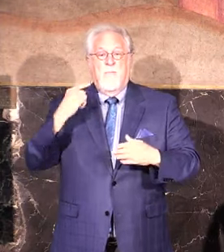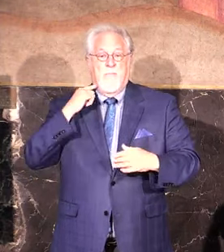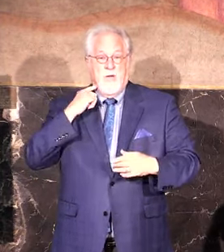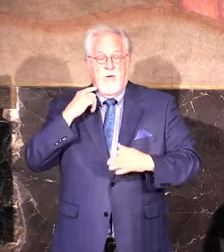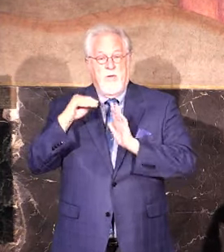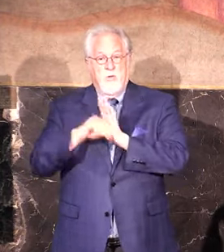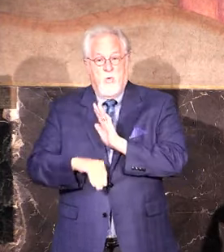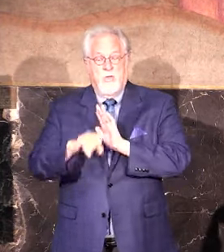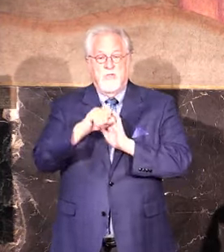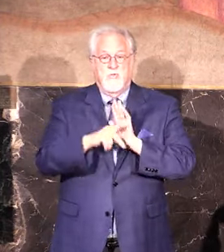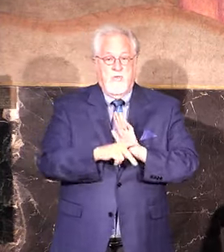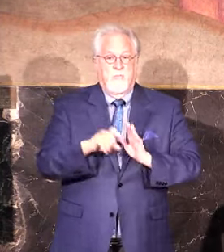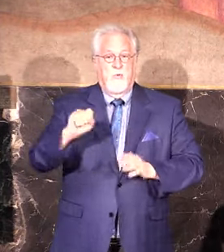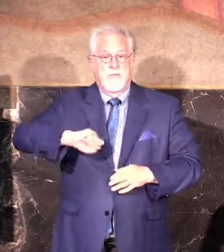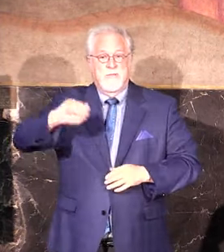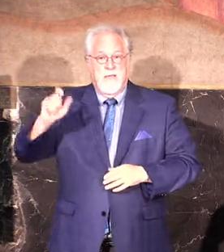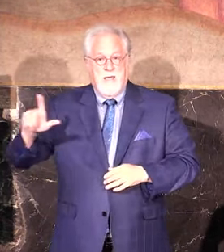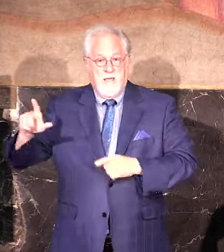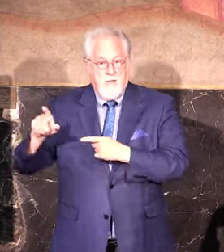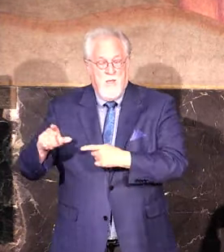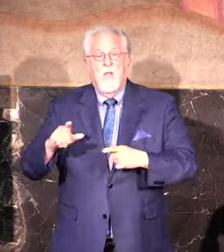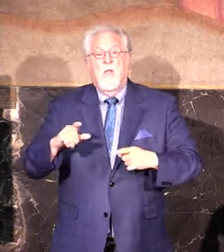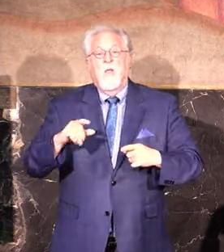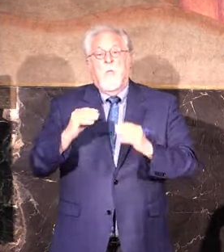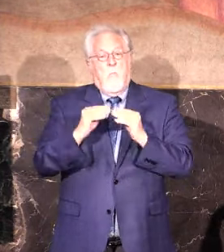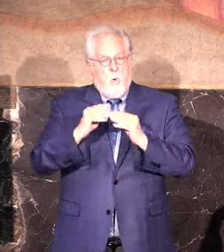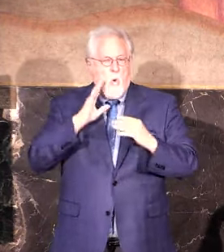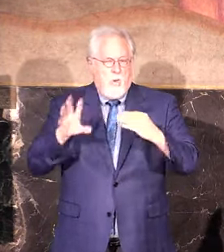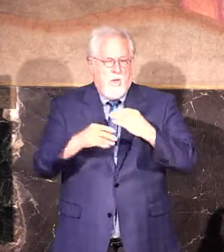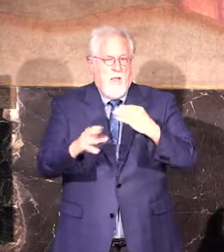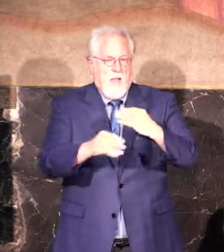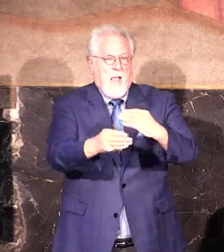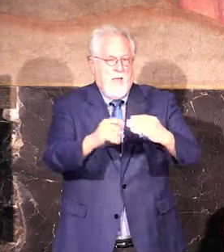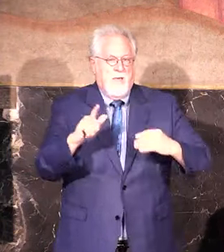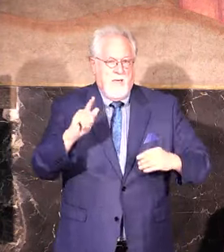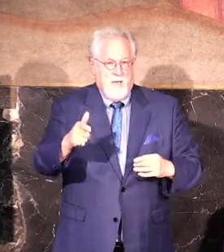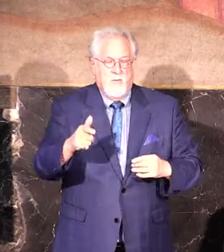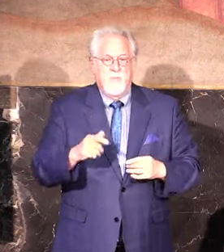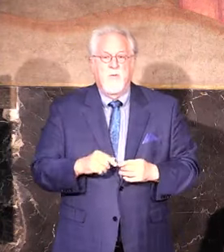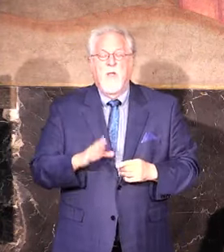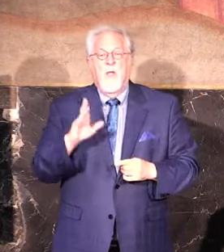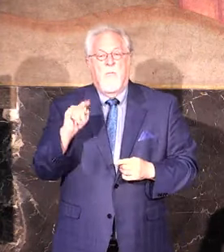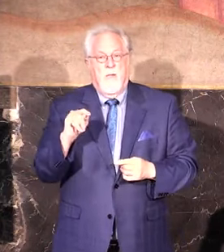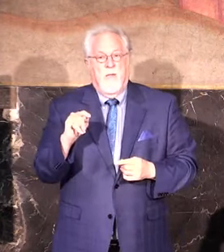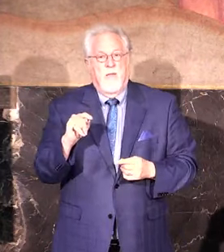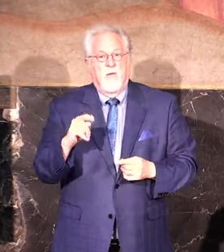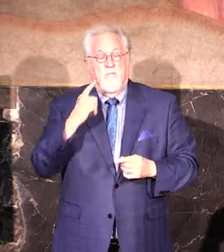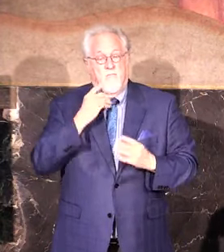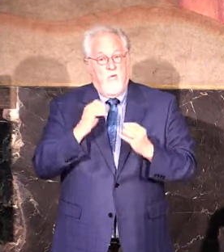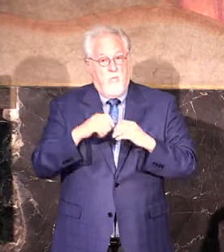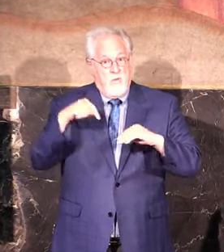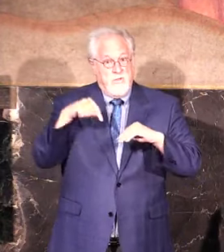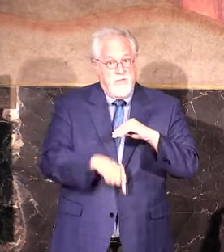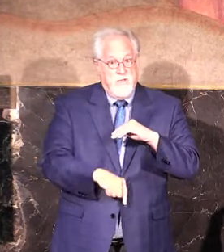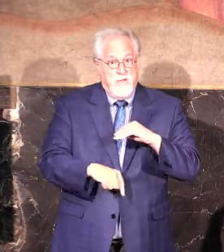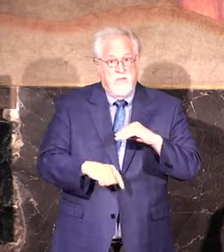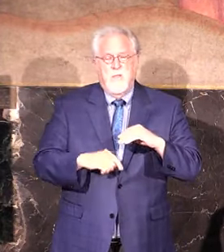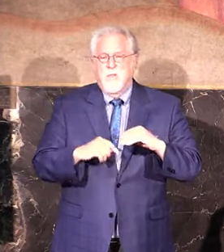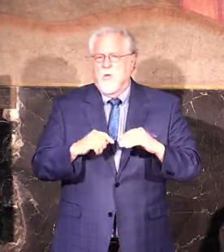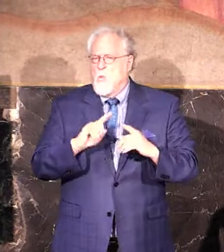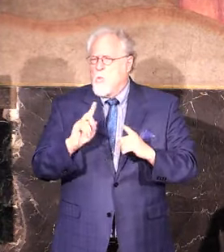Orleans, Shreveport, and Slidell. More sites will be added later, but for more details on